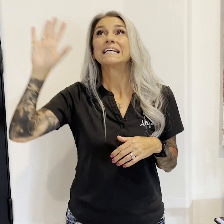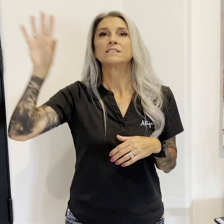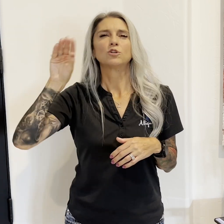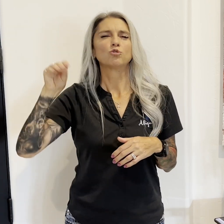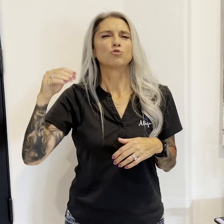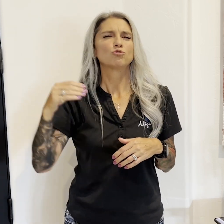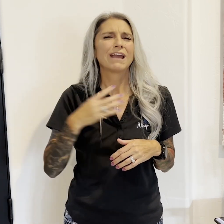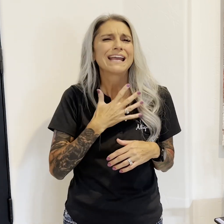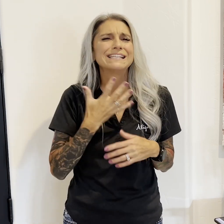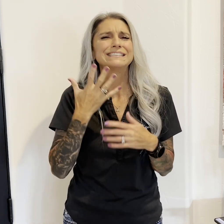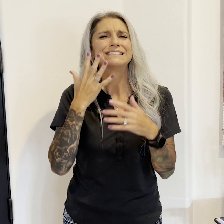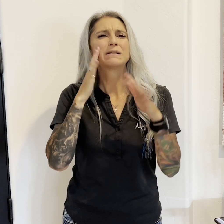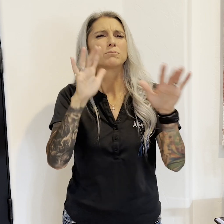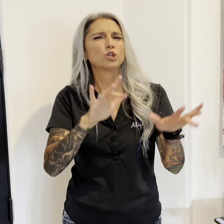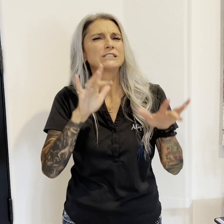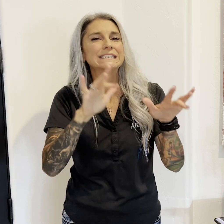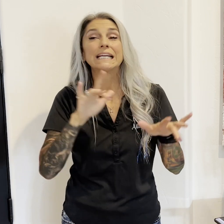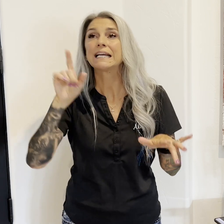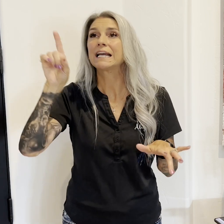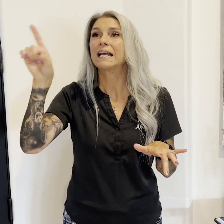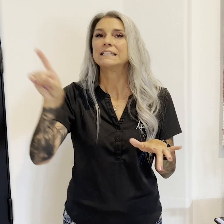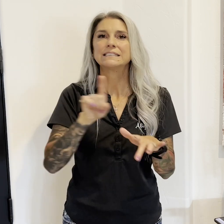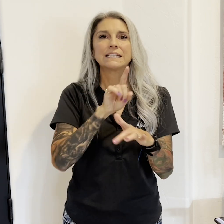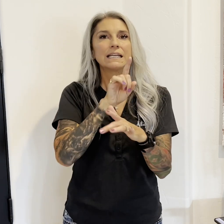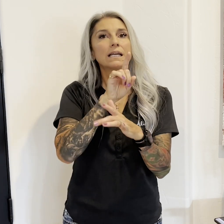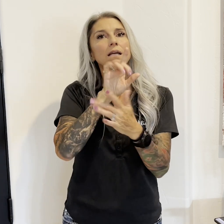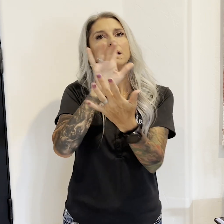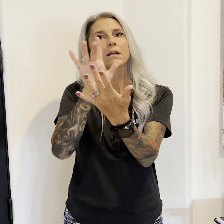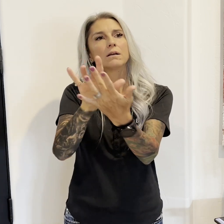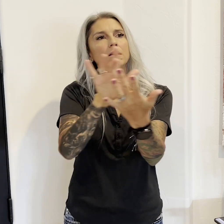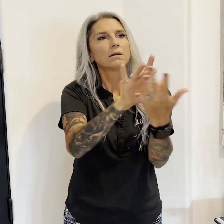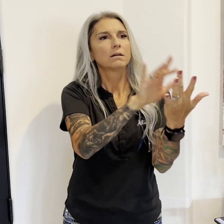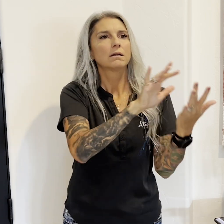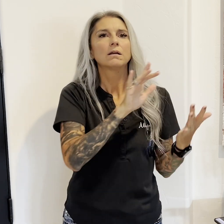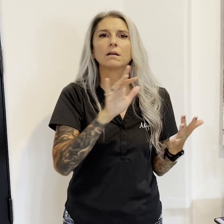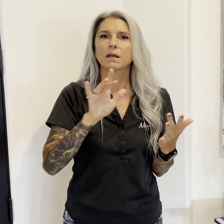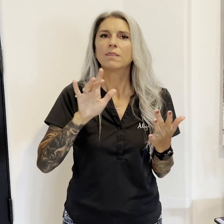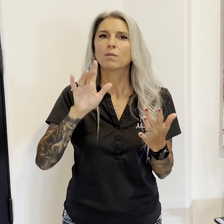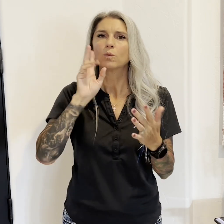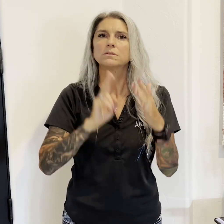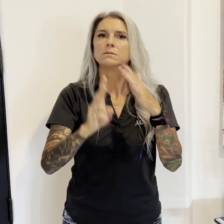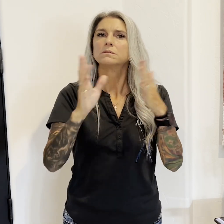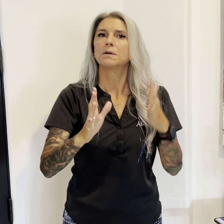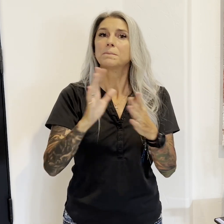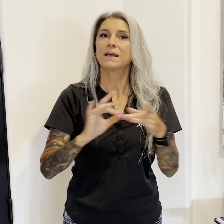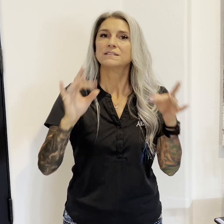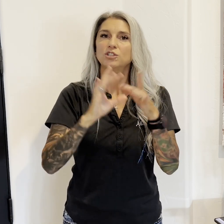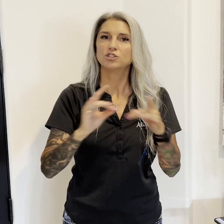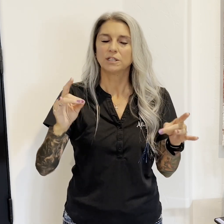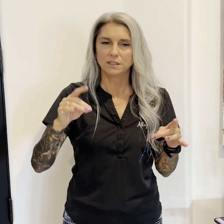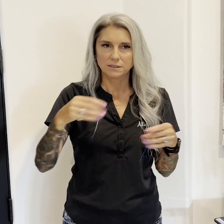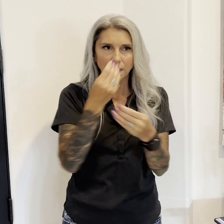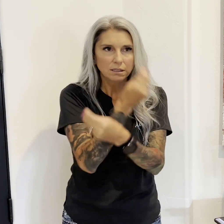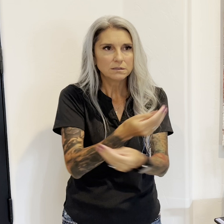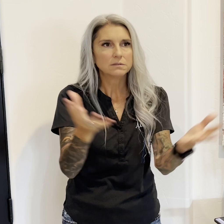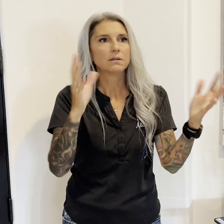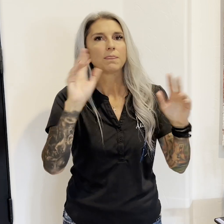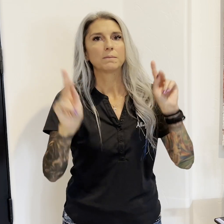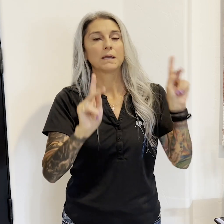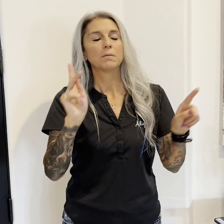always see his mercy and grace also as he reaches out in those prophetic messages of judgment and doom that he's bringing upon the people